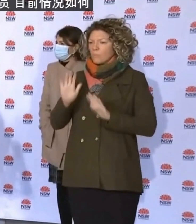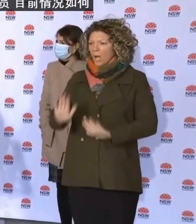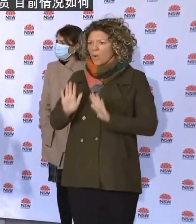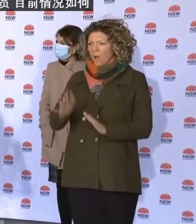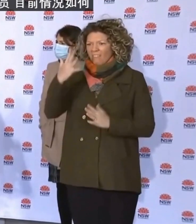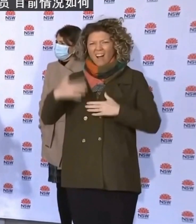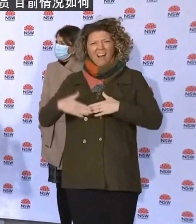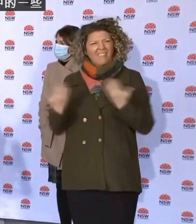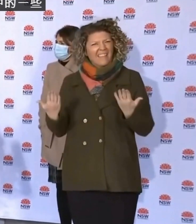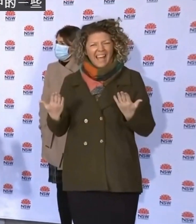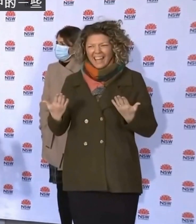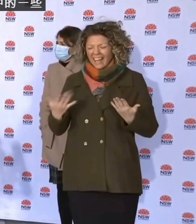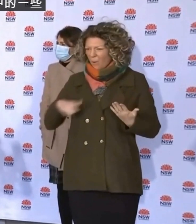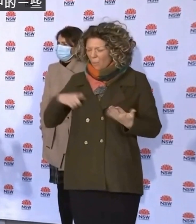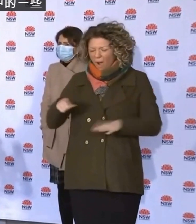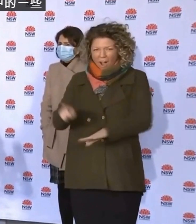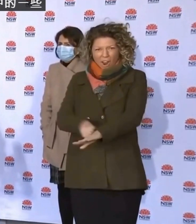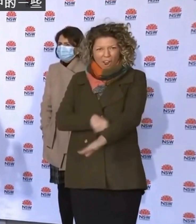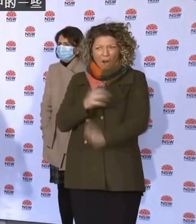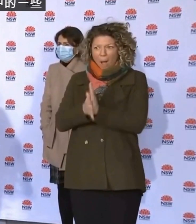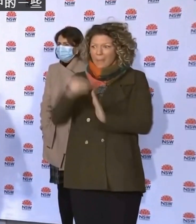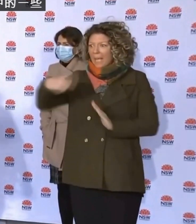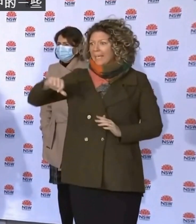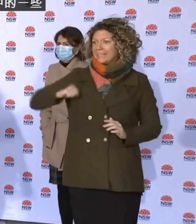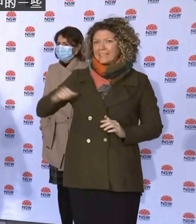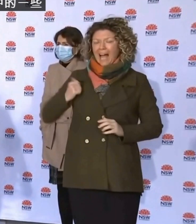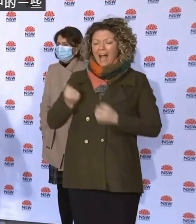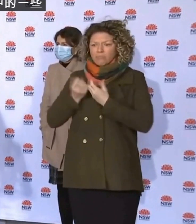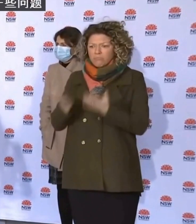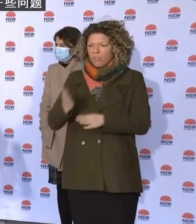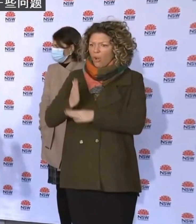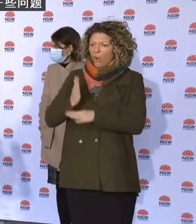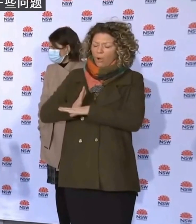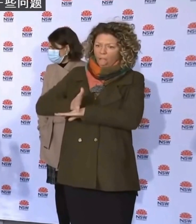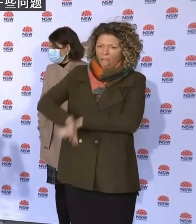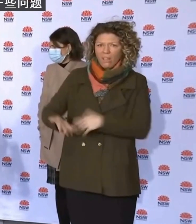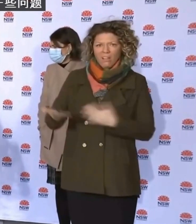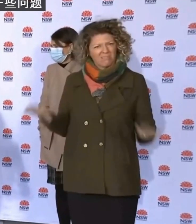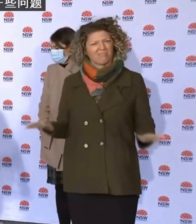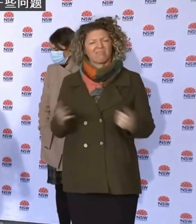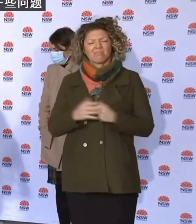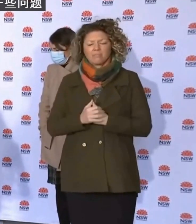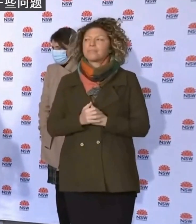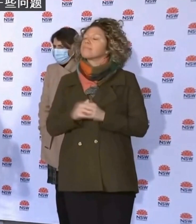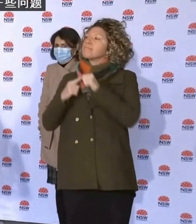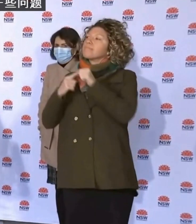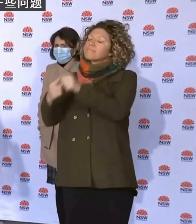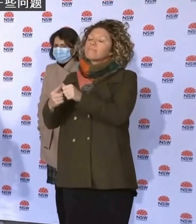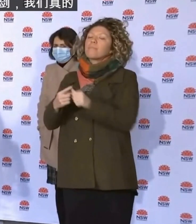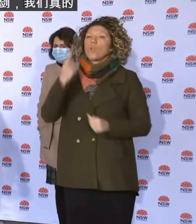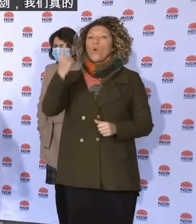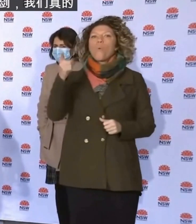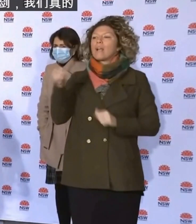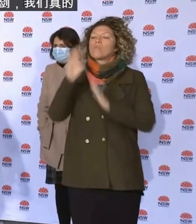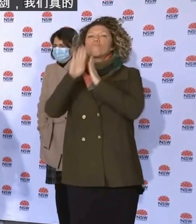current situation? Look, I want to reassure the community that one of the private labs in particular did have some issues